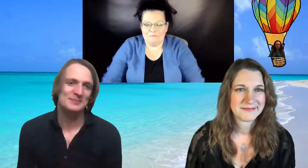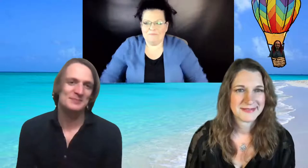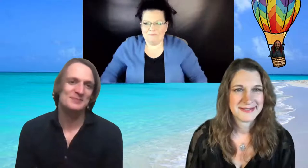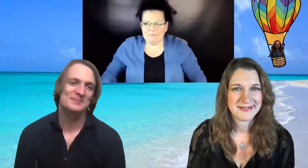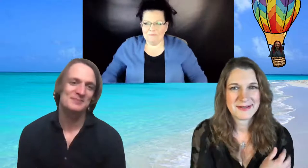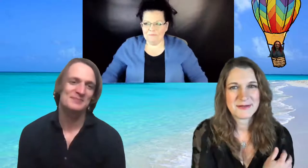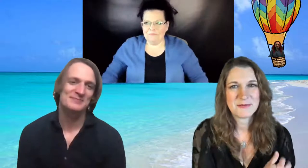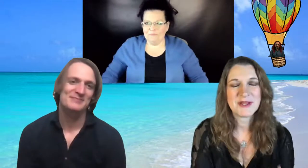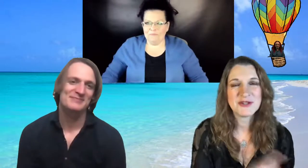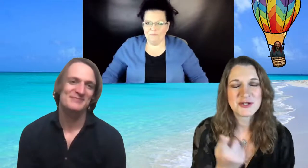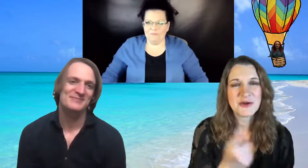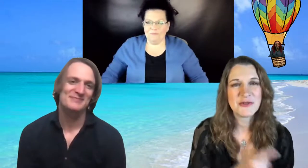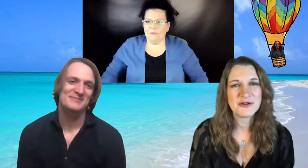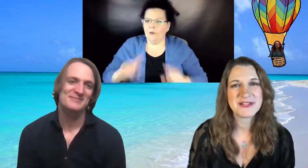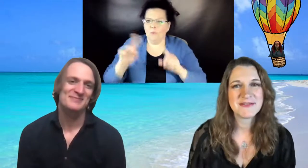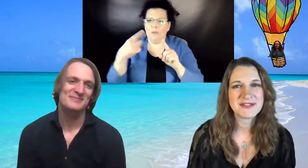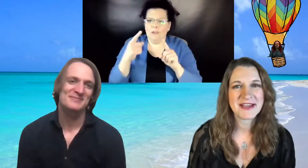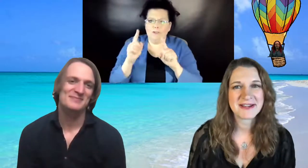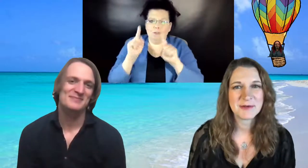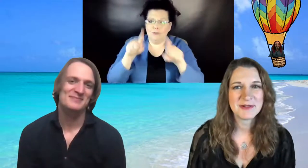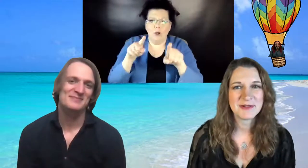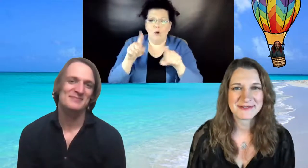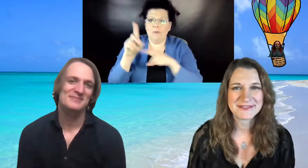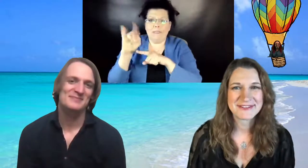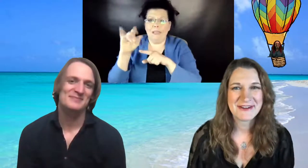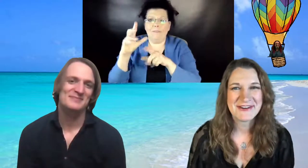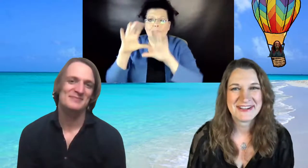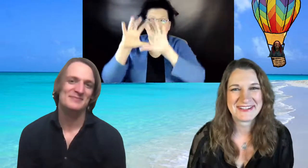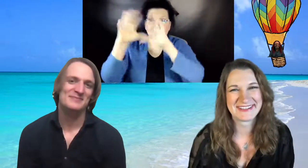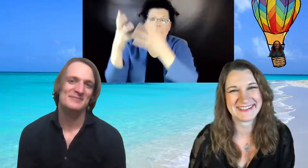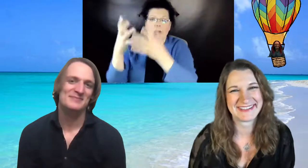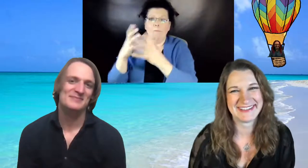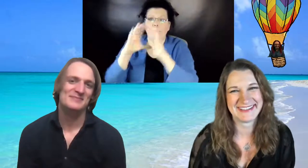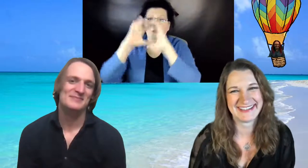but. We can just go there in David's hot air balloon, so.